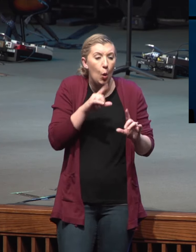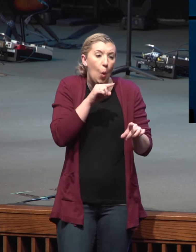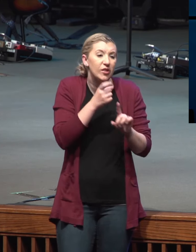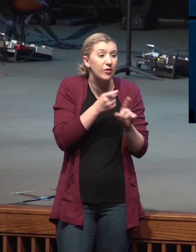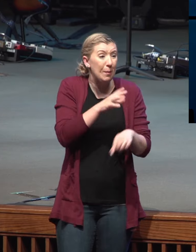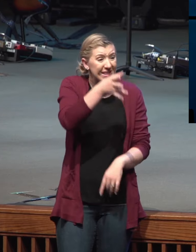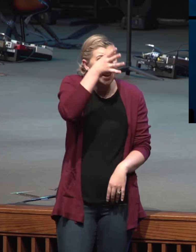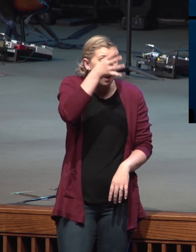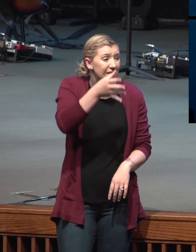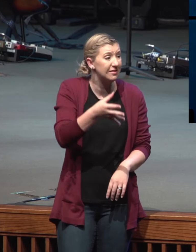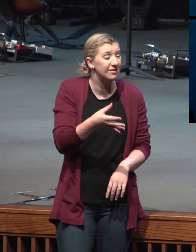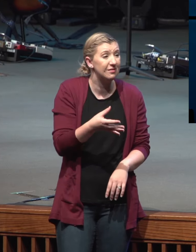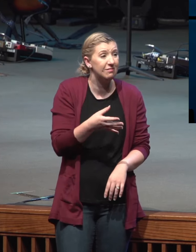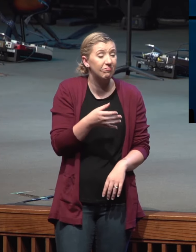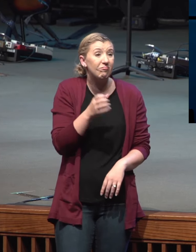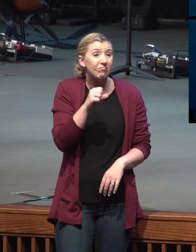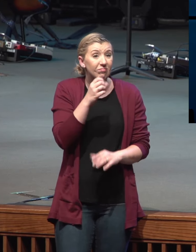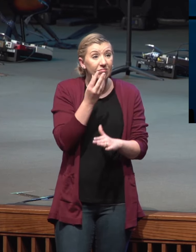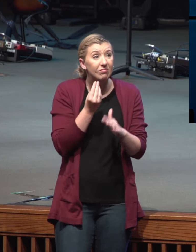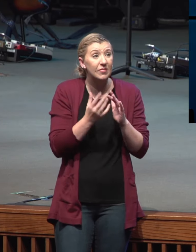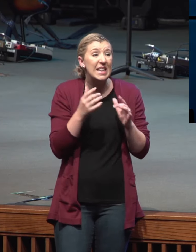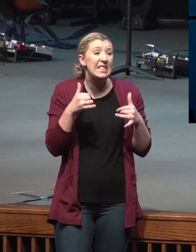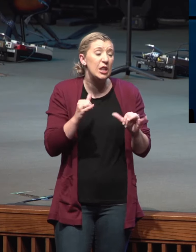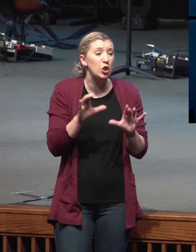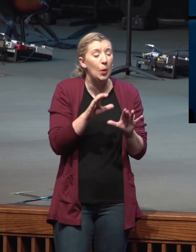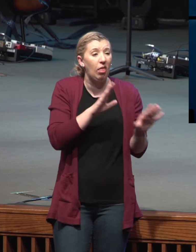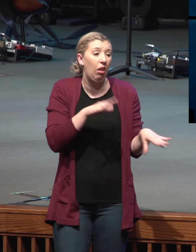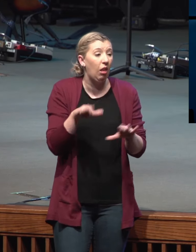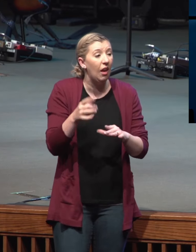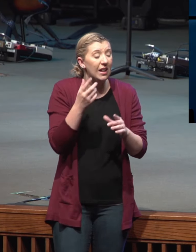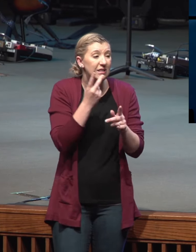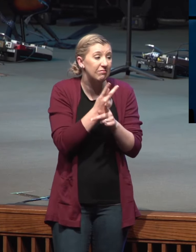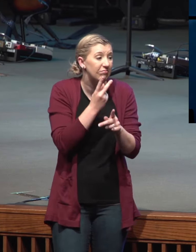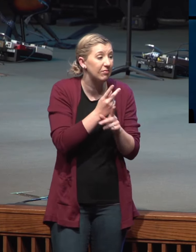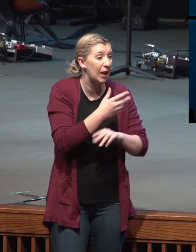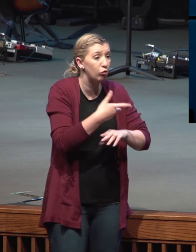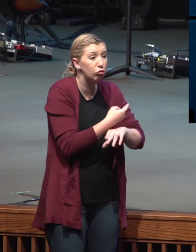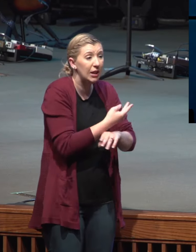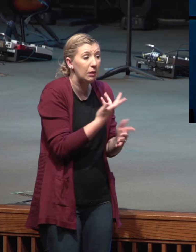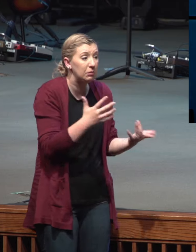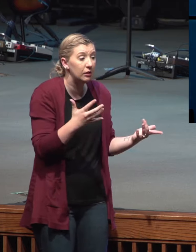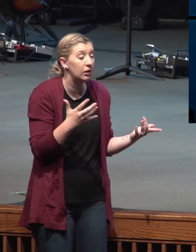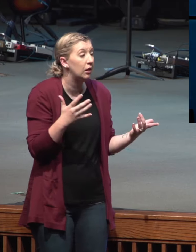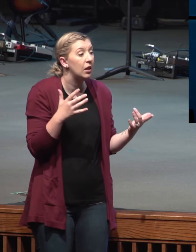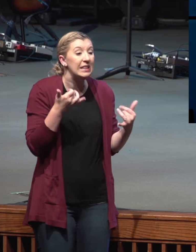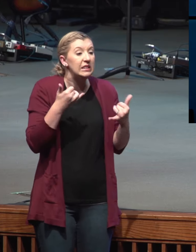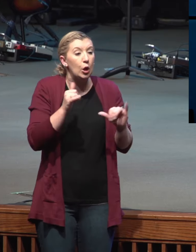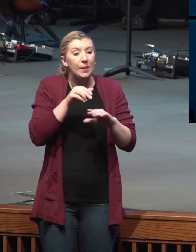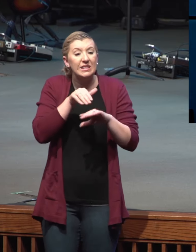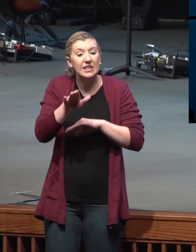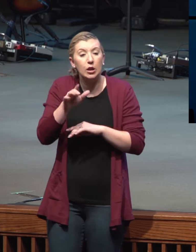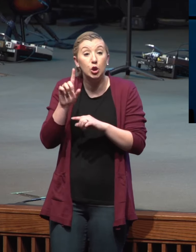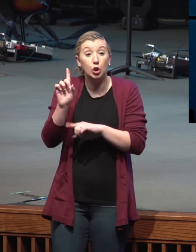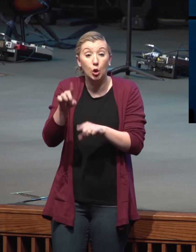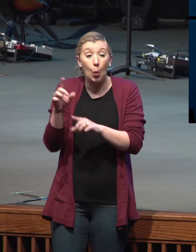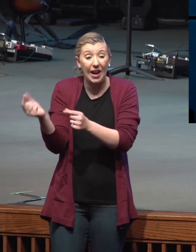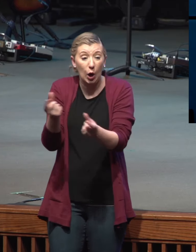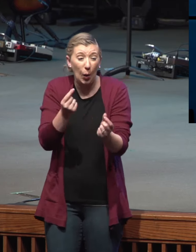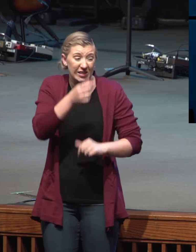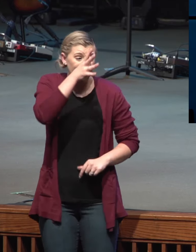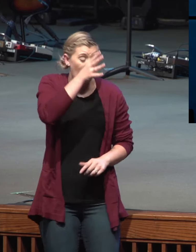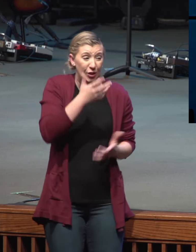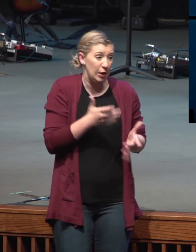his dad. He was still doing the menial job of looking after the sheep. He was still being sent on errands when his father didn't